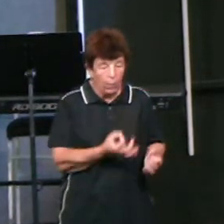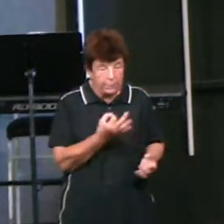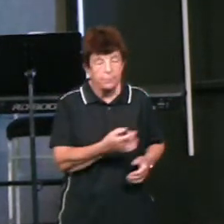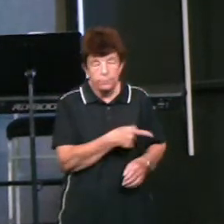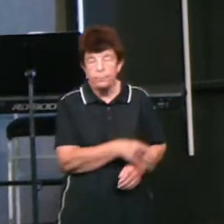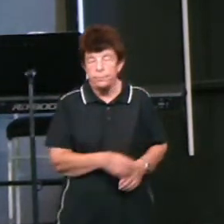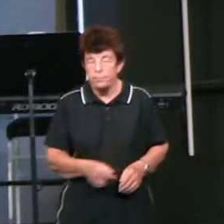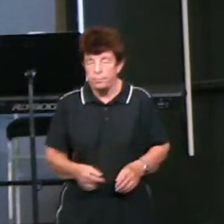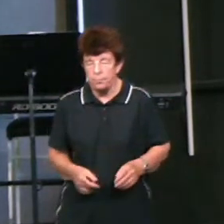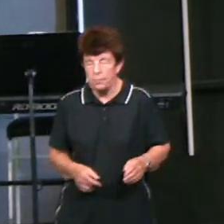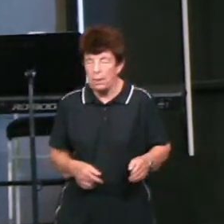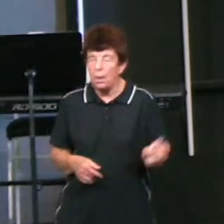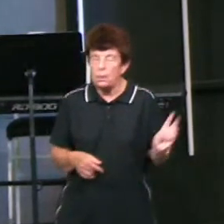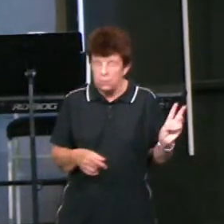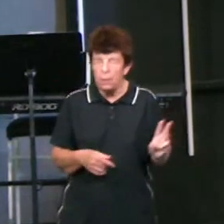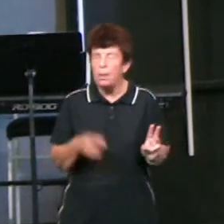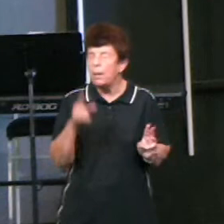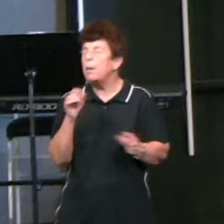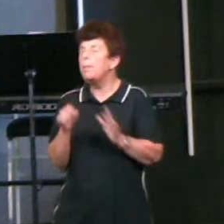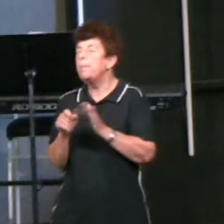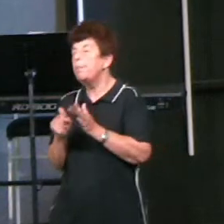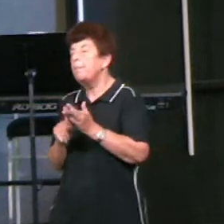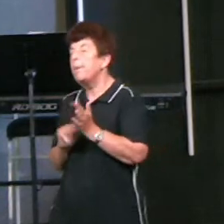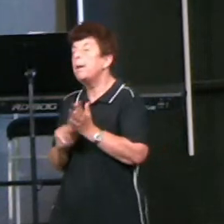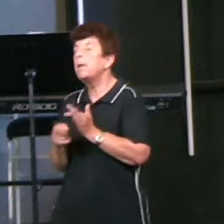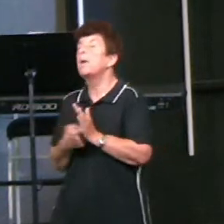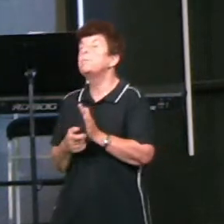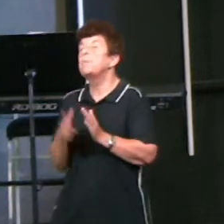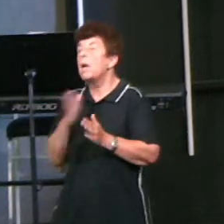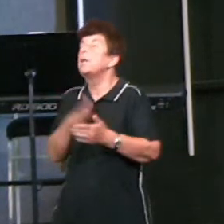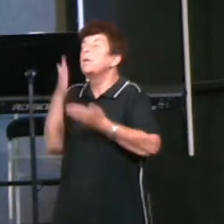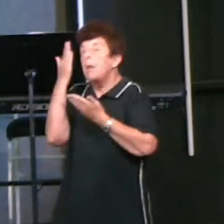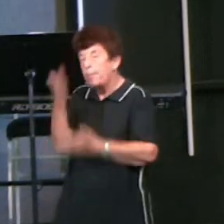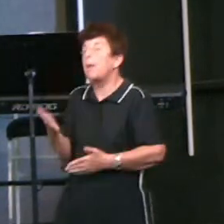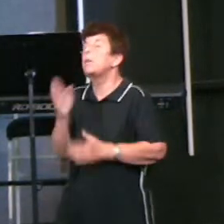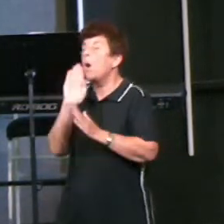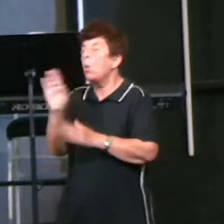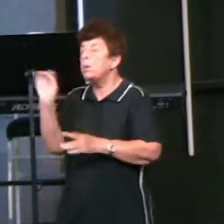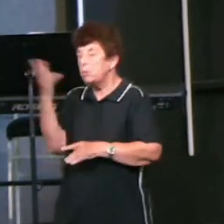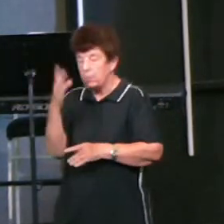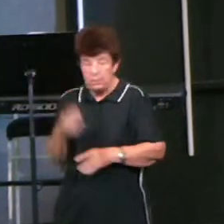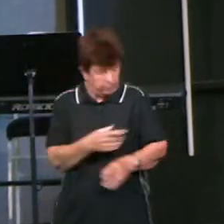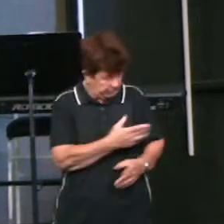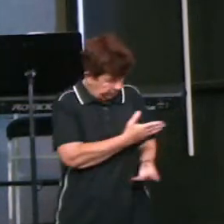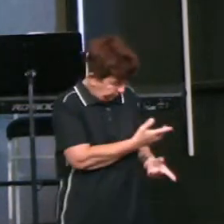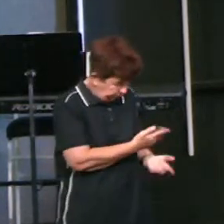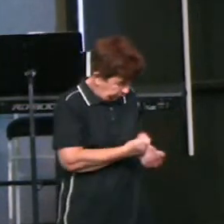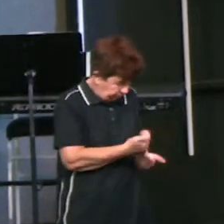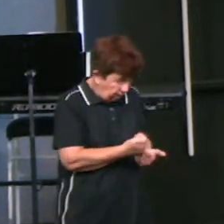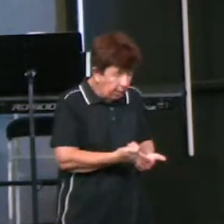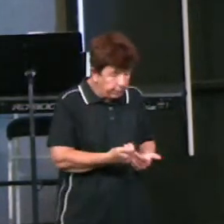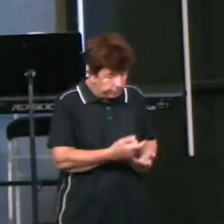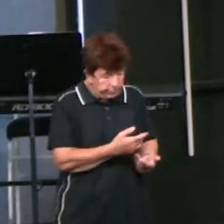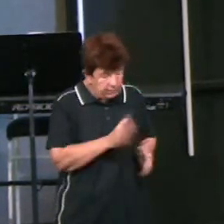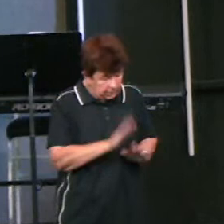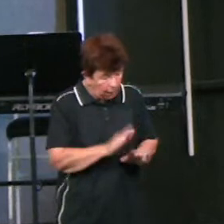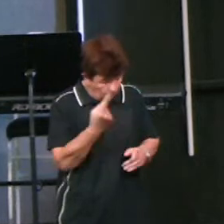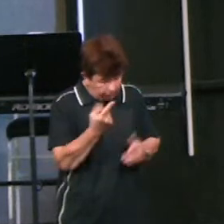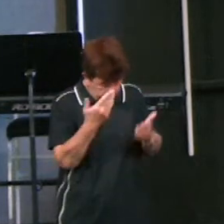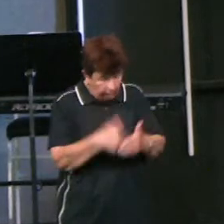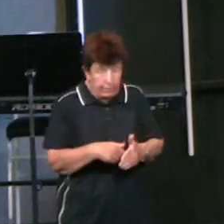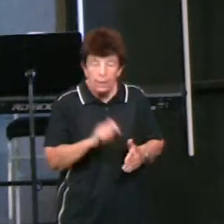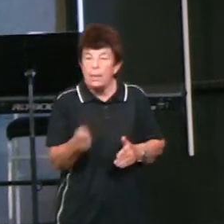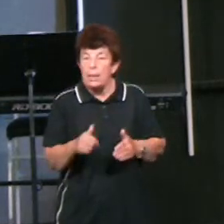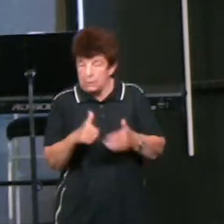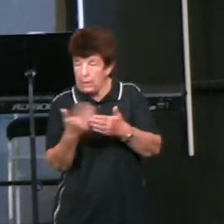And so Peter, grasping this, grasping that he needs to be obedient to the Spirit, invites them in. They stay there the night, and then they go